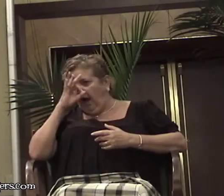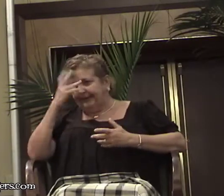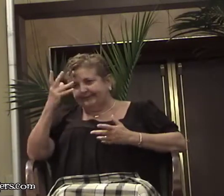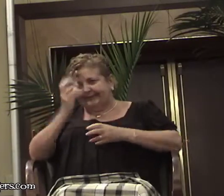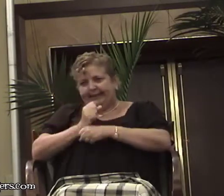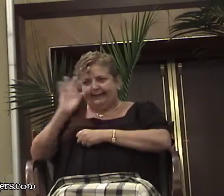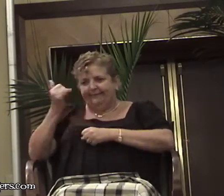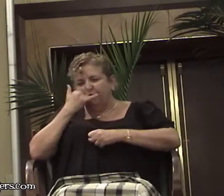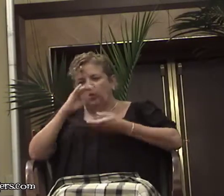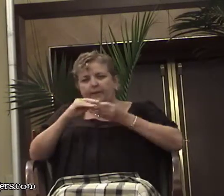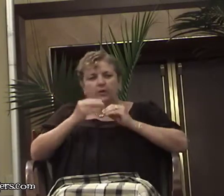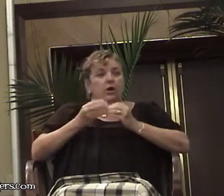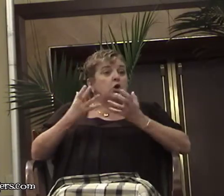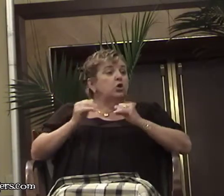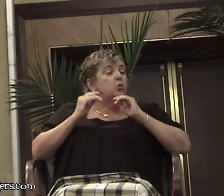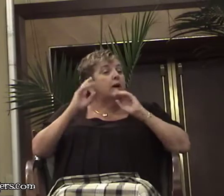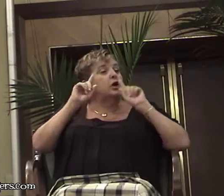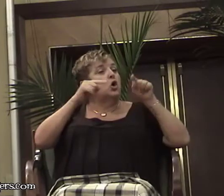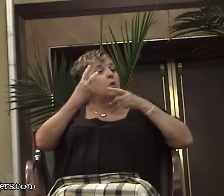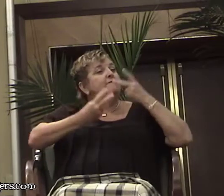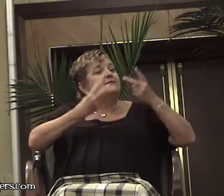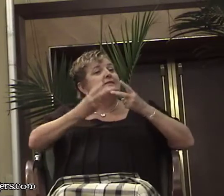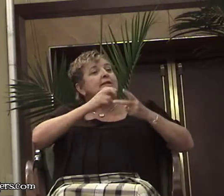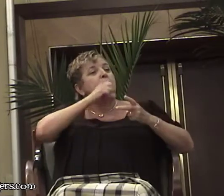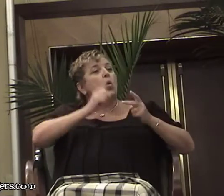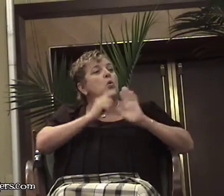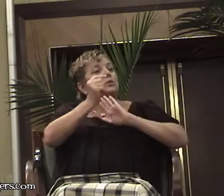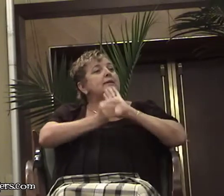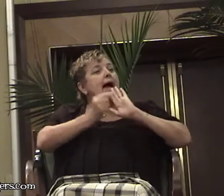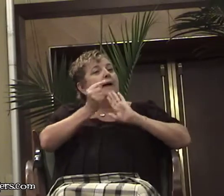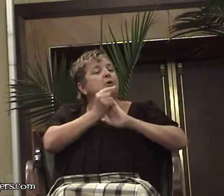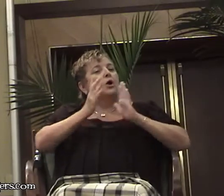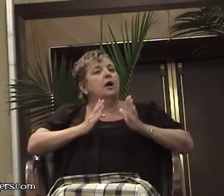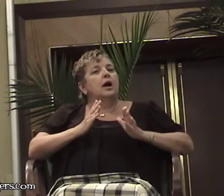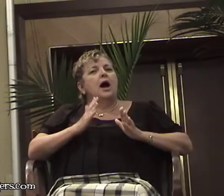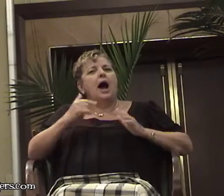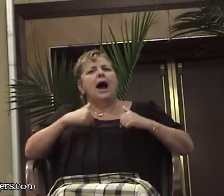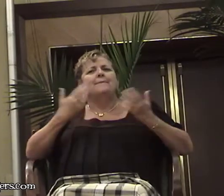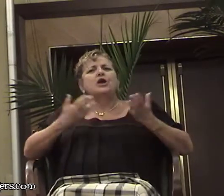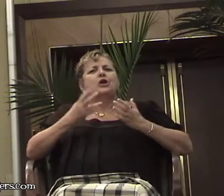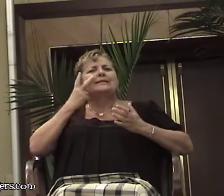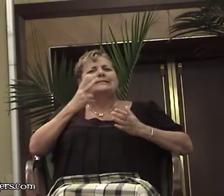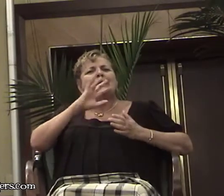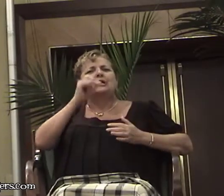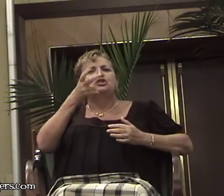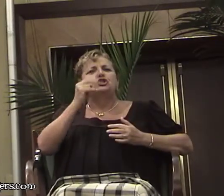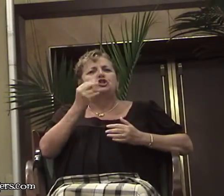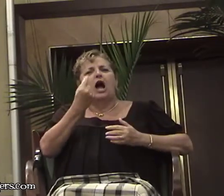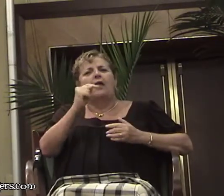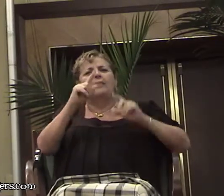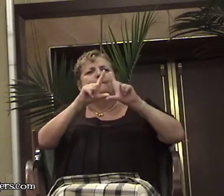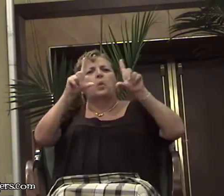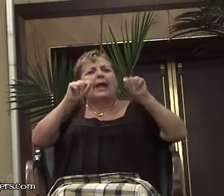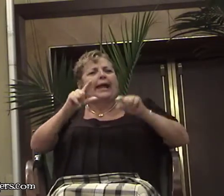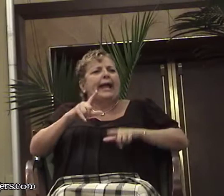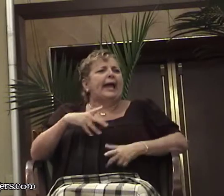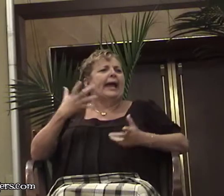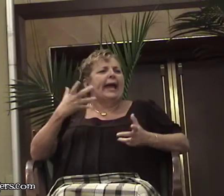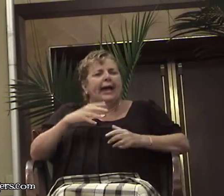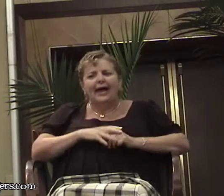Or you want to go visit one of these beloved old-timers in the hospital. Yeah, I'm here to see John the Brick. Well, Lord, the